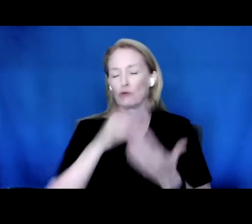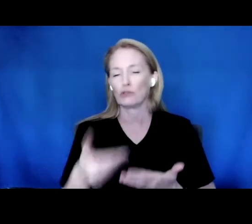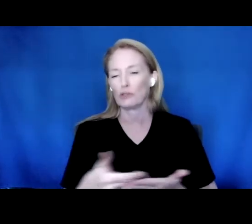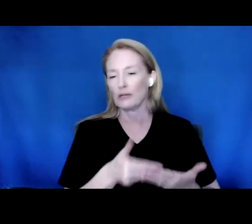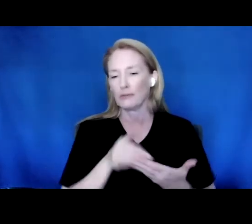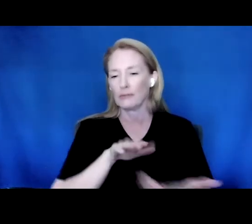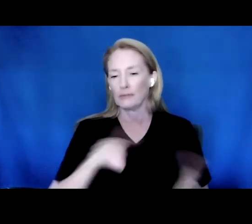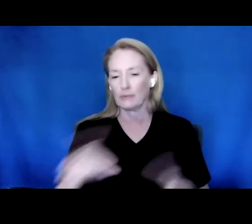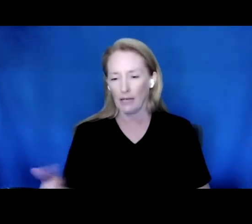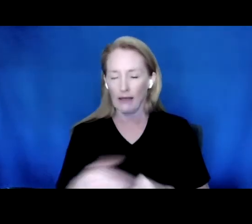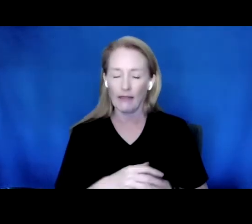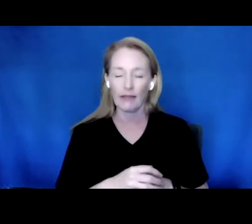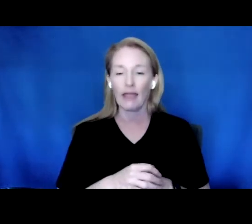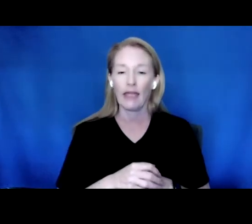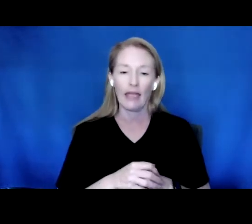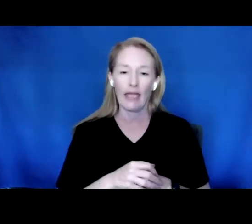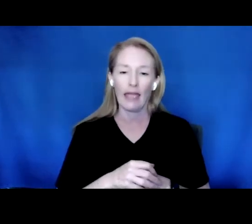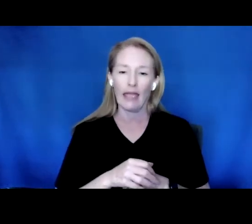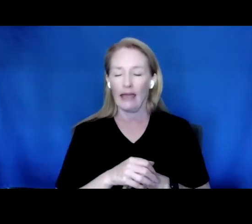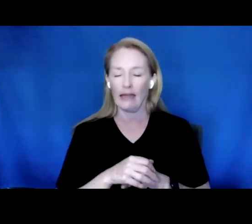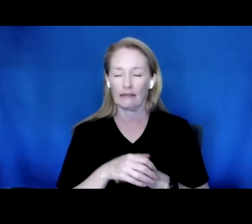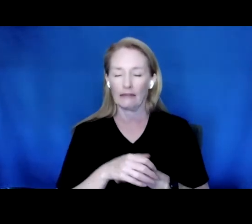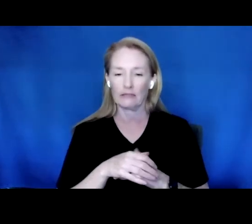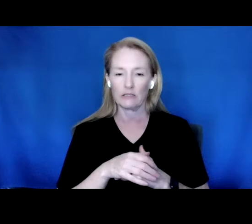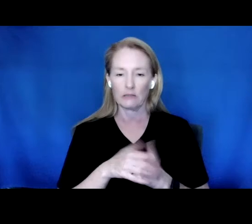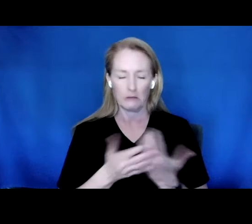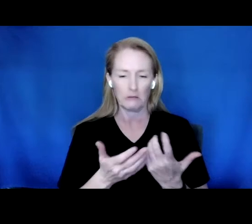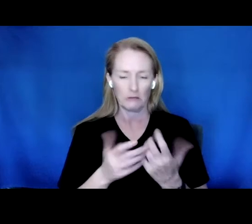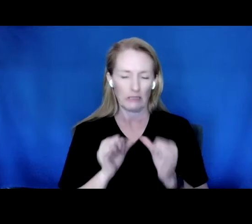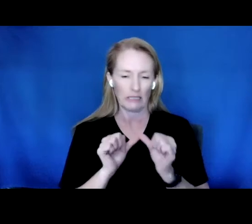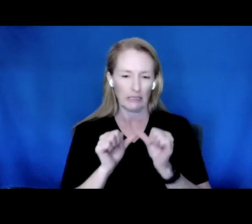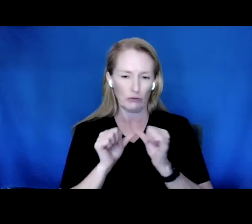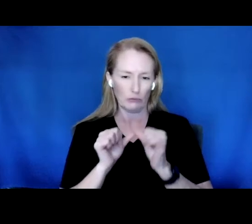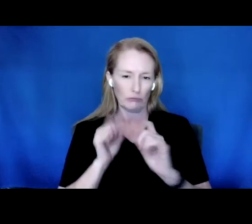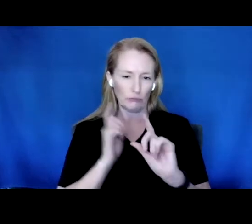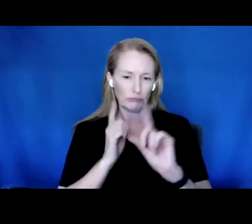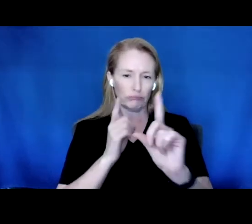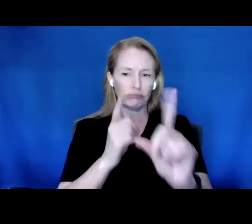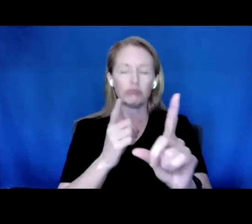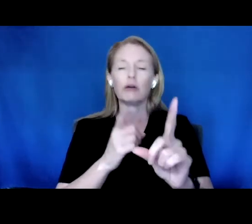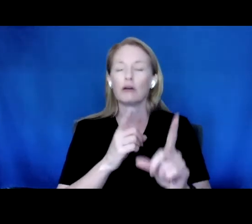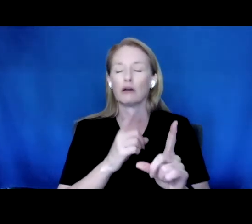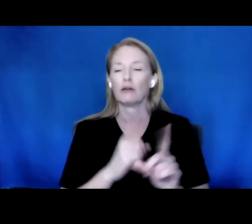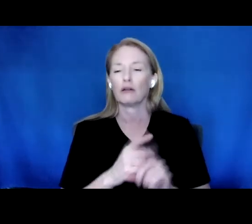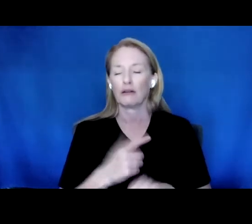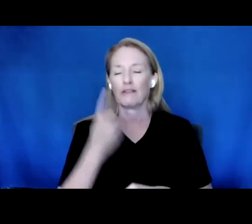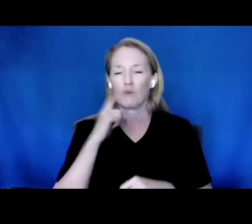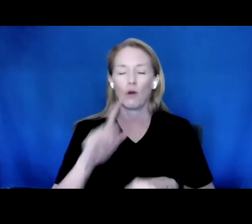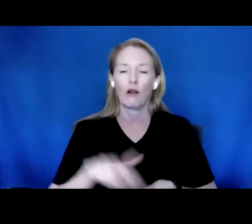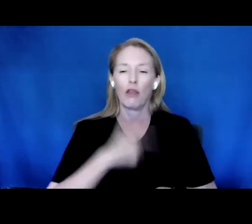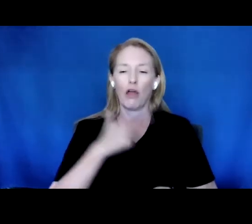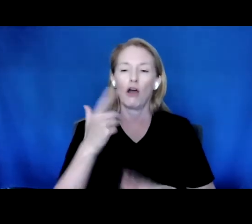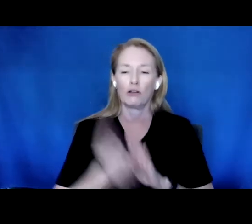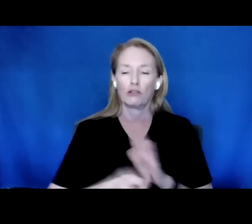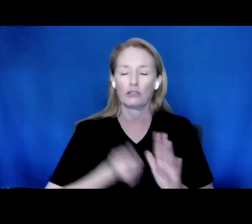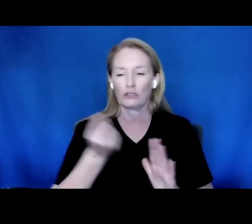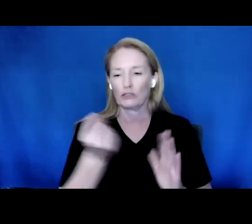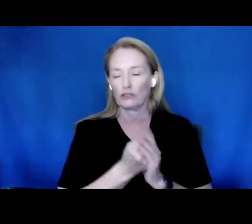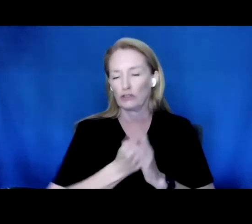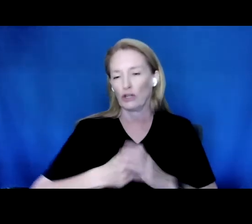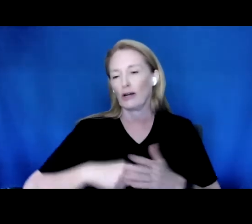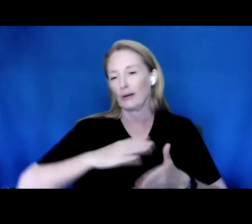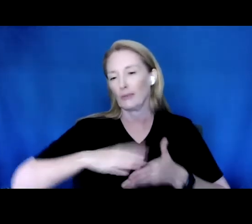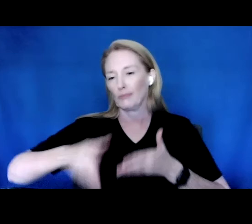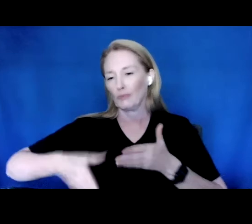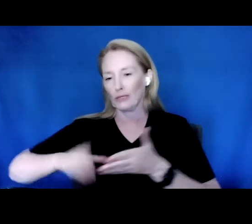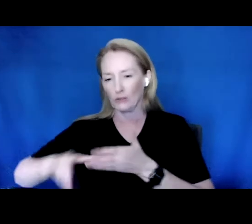to improve birth outcomes within the community and our state. So this presentation is going to focus on